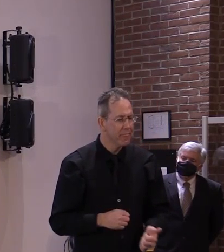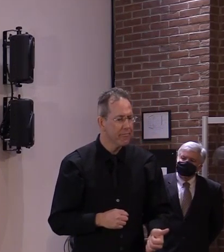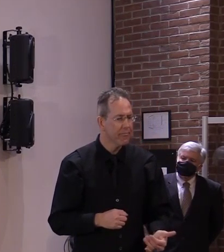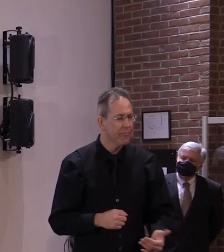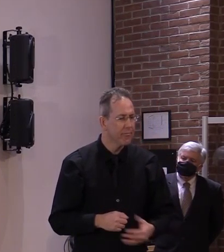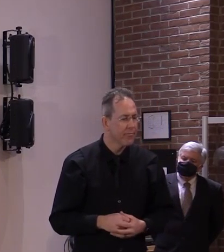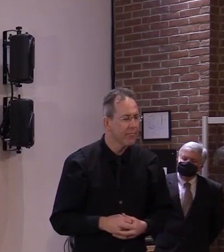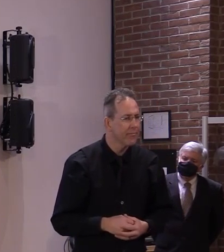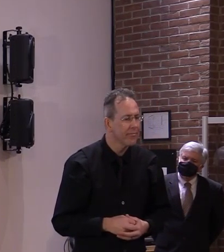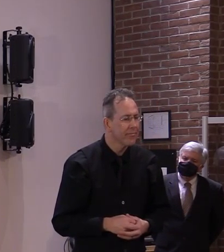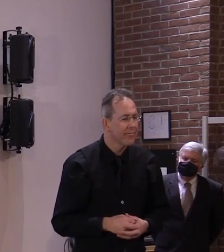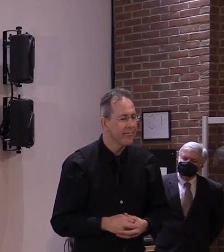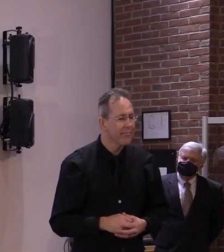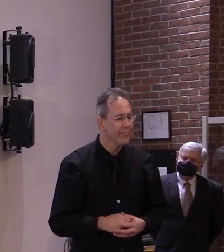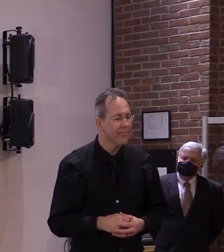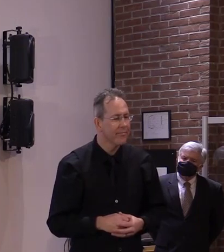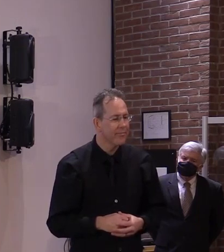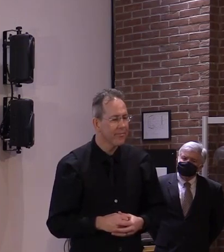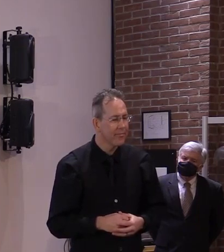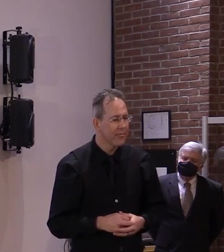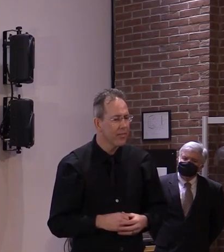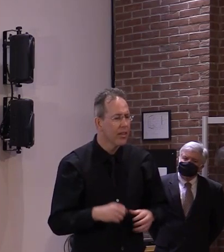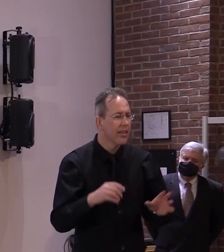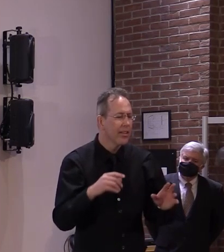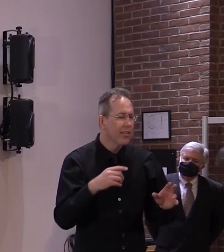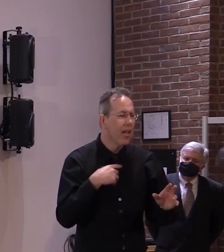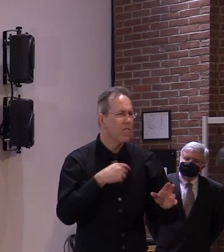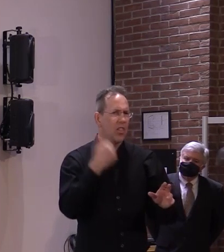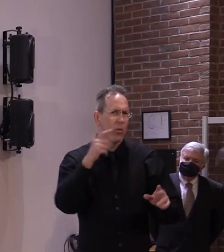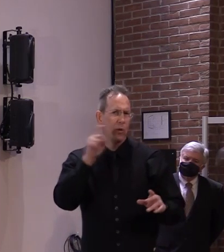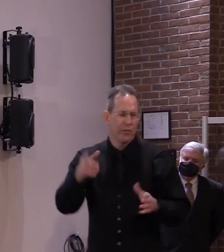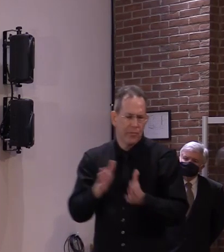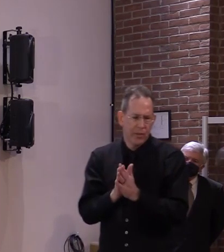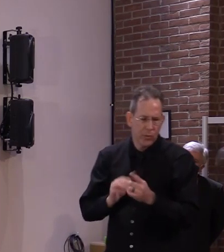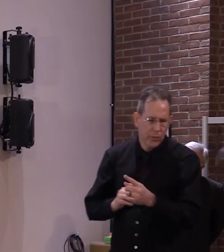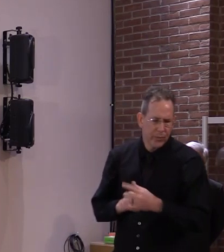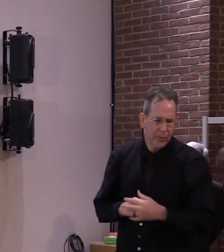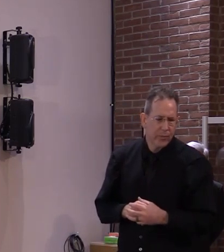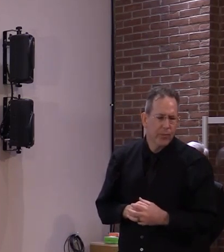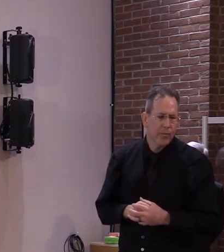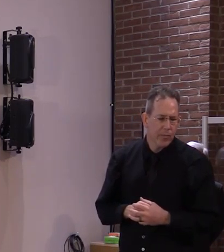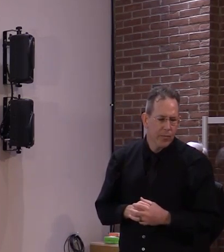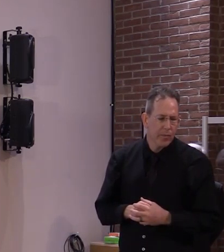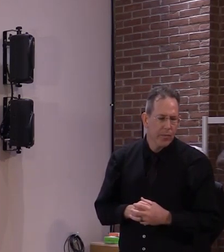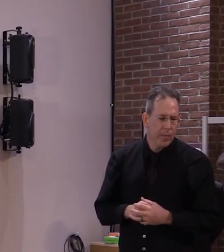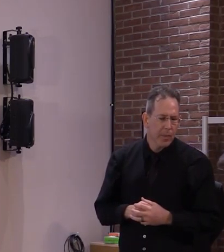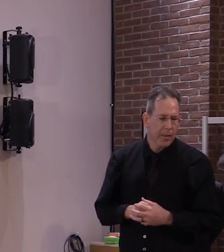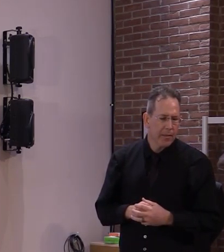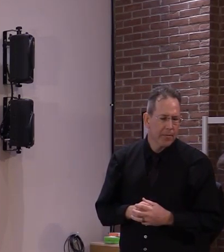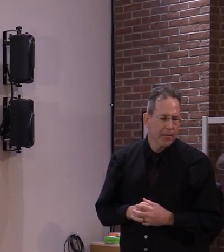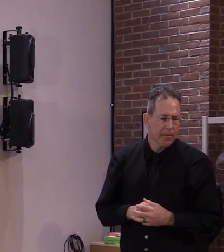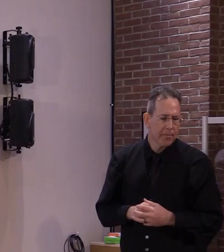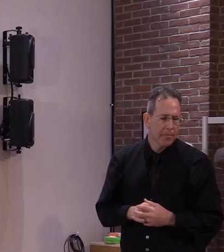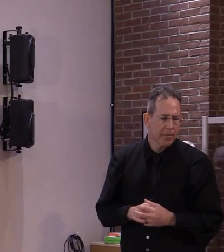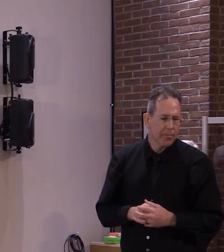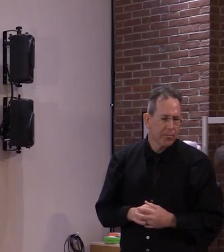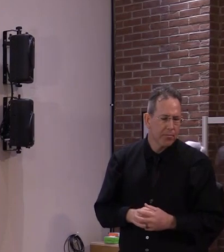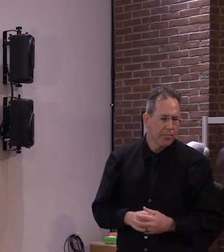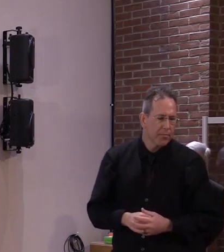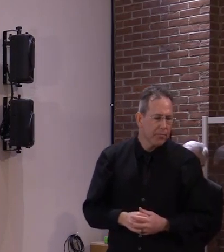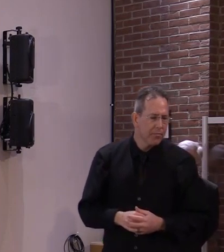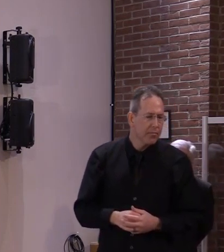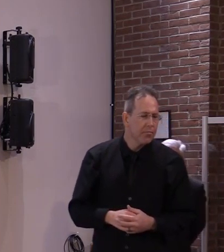Yeah, and then another question for you, Governor. Is the National Guard still down in D.C., and do you think that it's time for them to come home if they